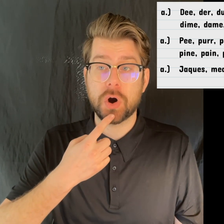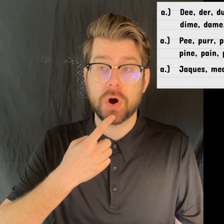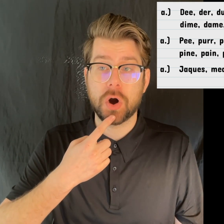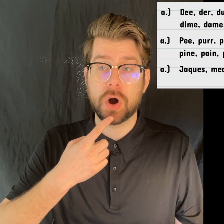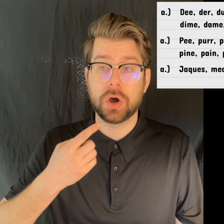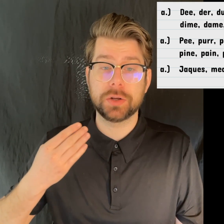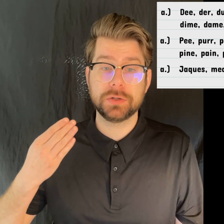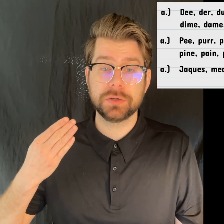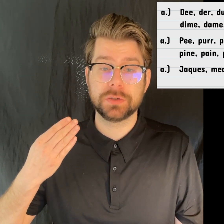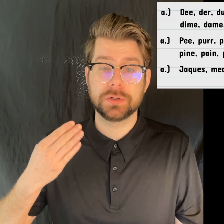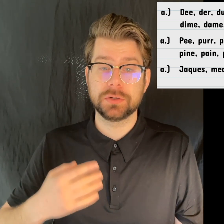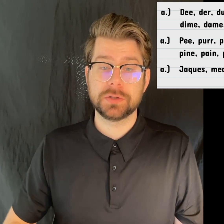pawn,